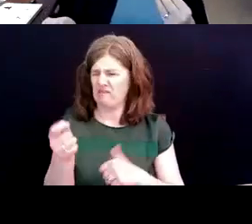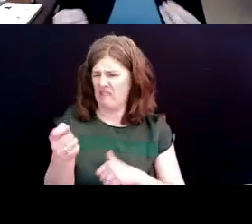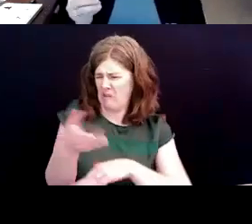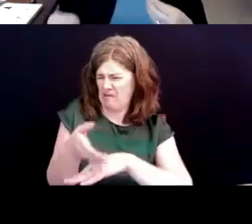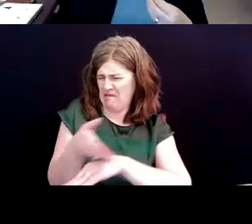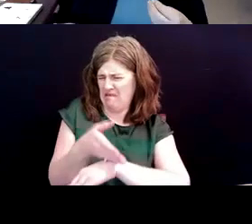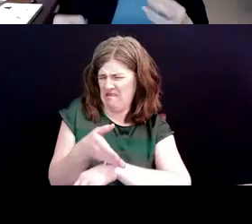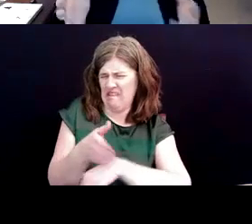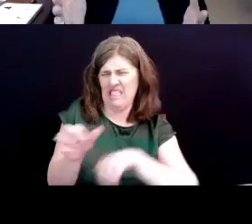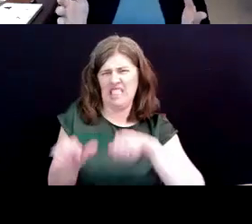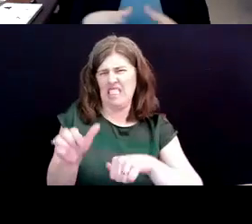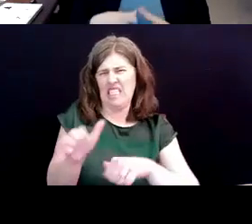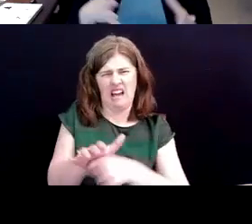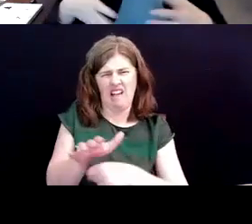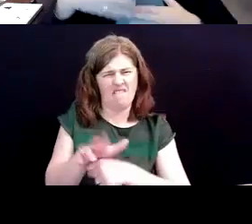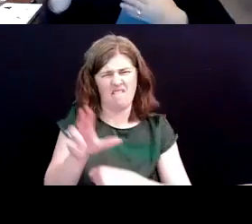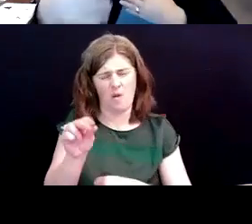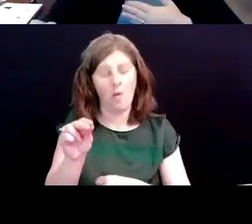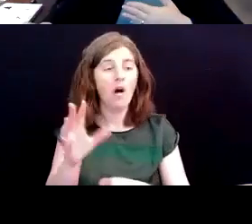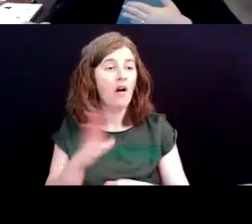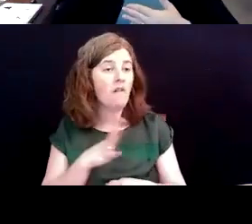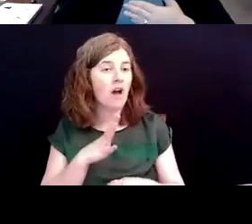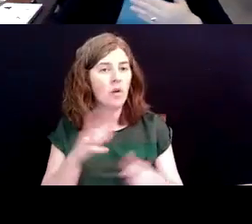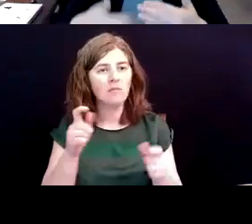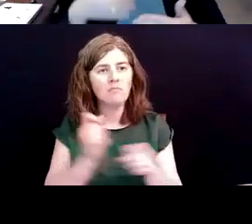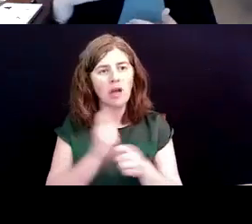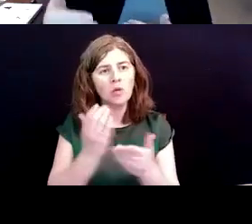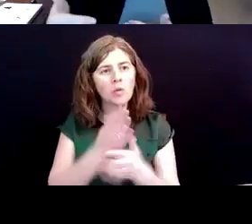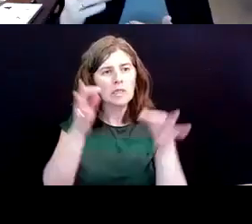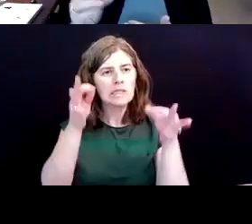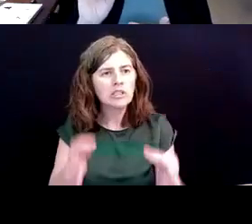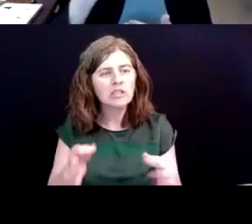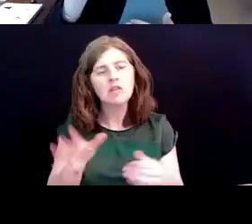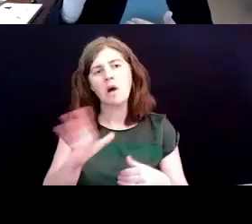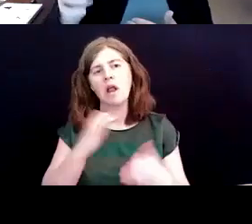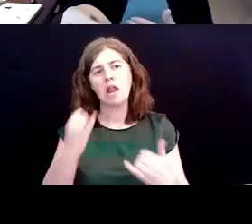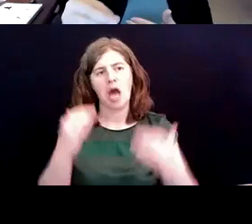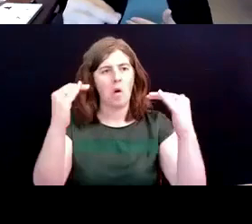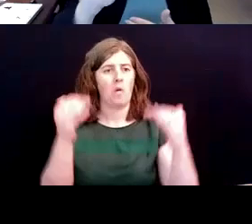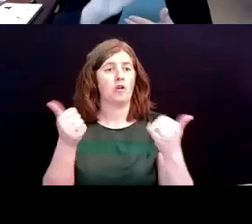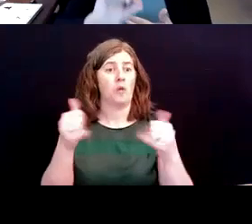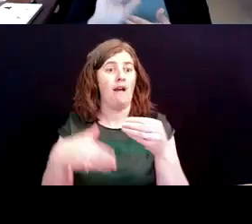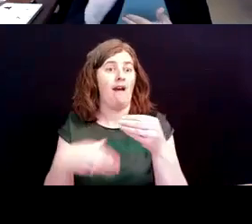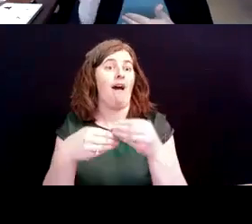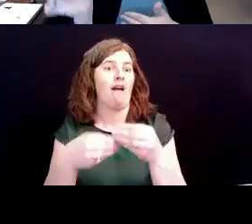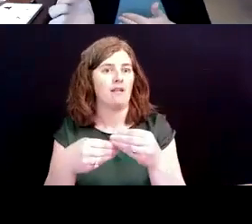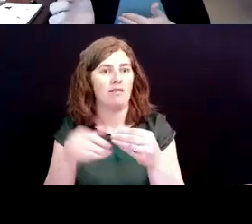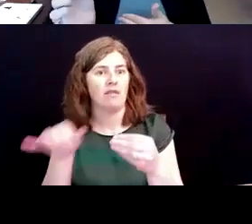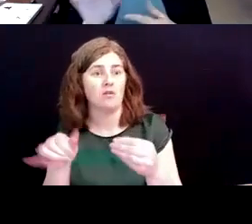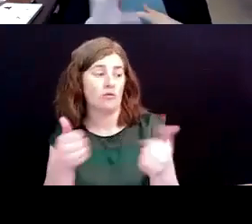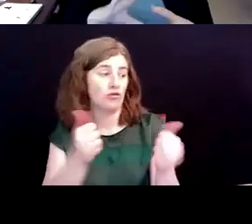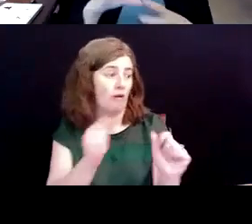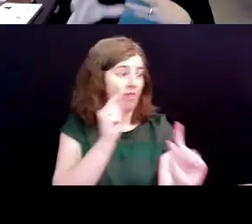sure if this is working enough. Okay. Then you get to make a new decision point and you say, all right, well, let's try adding this, or let's try doing